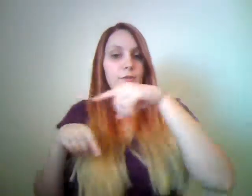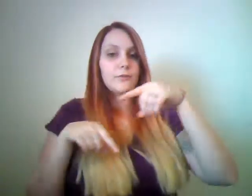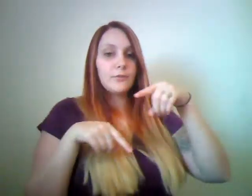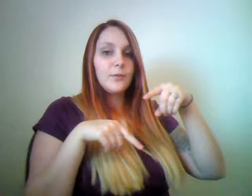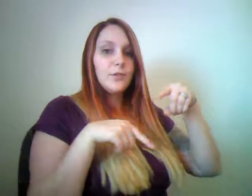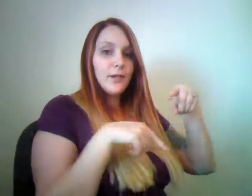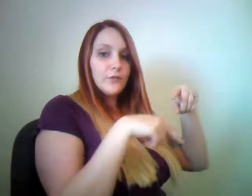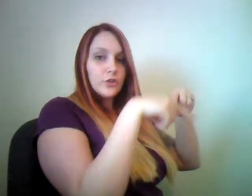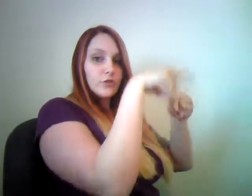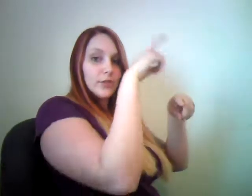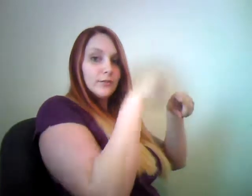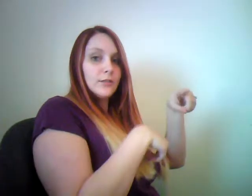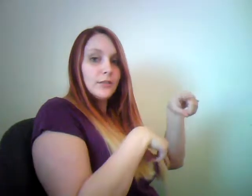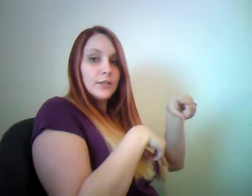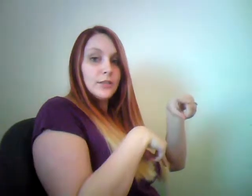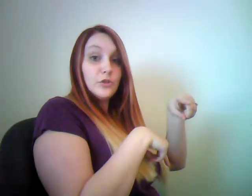for when you have children. You